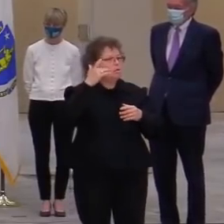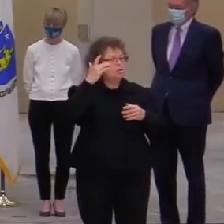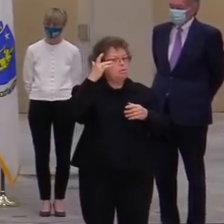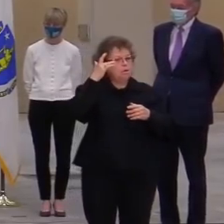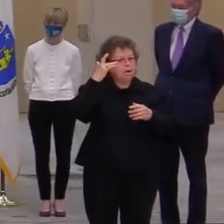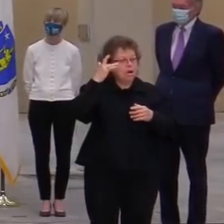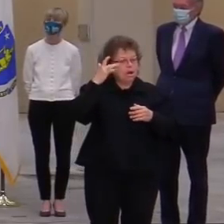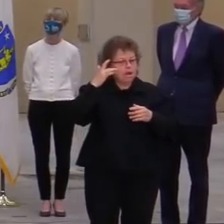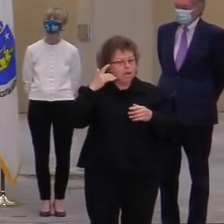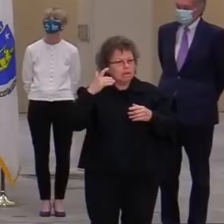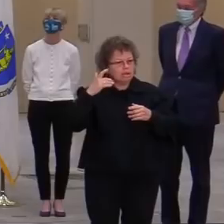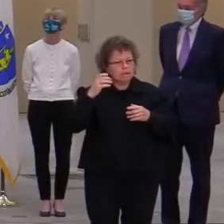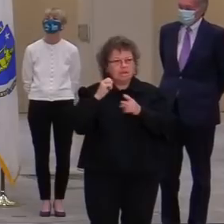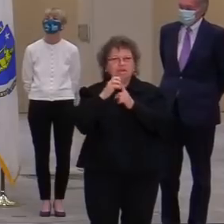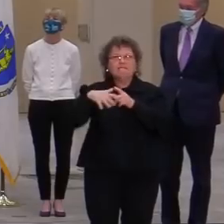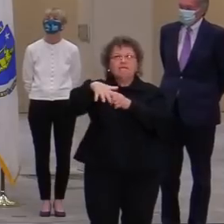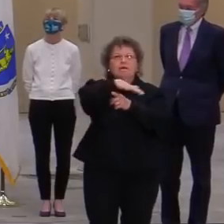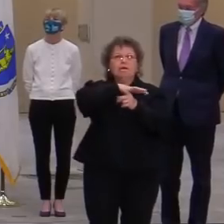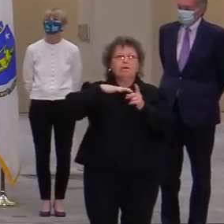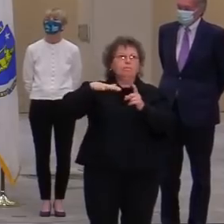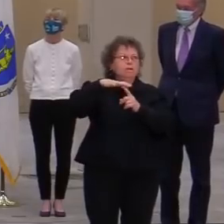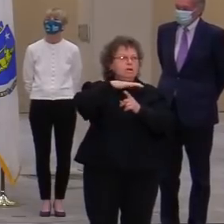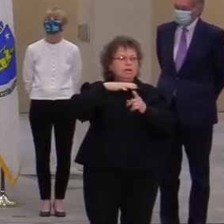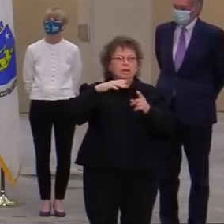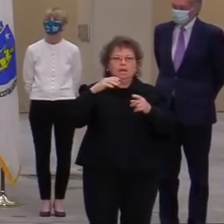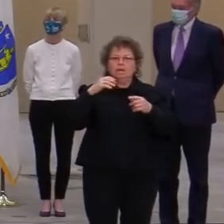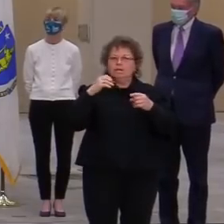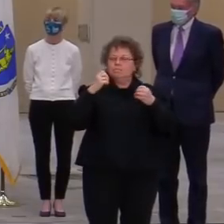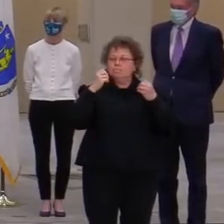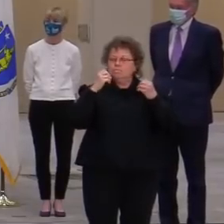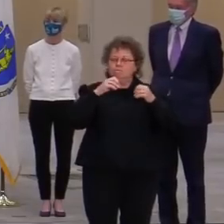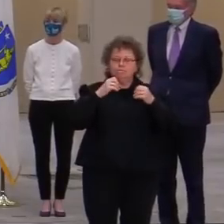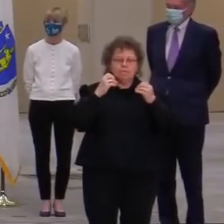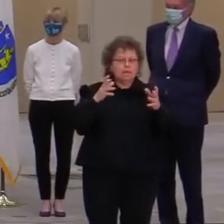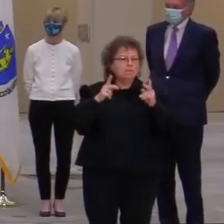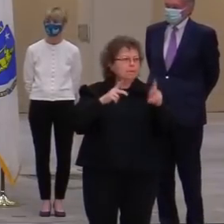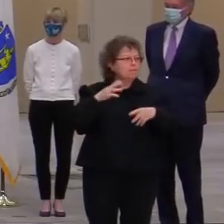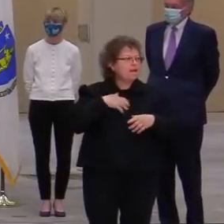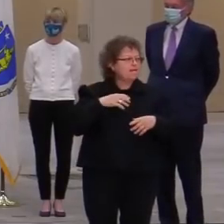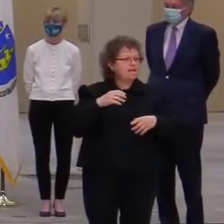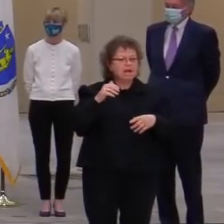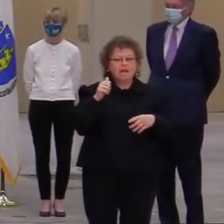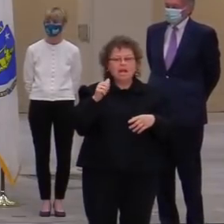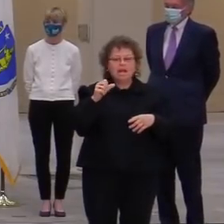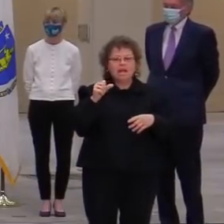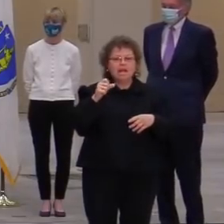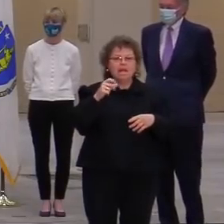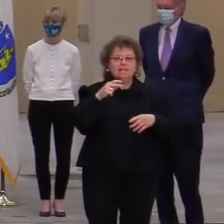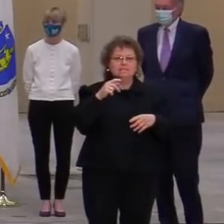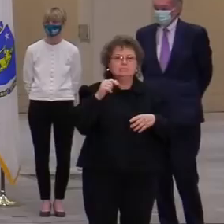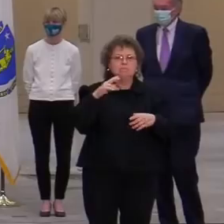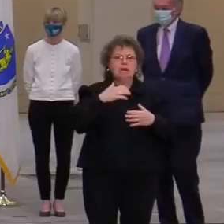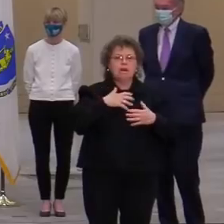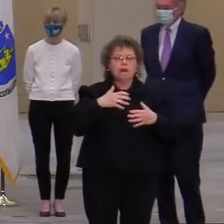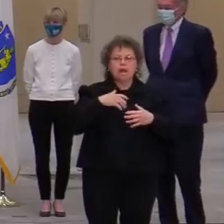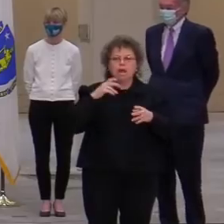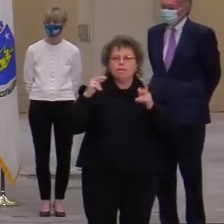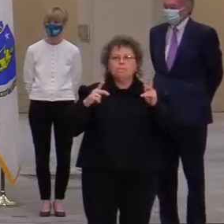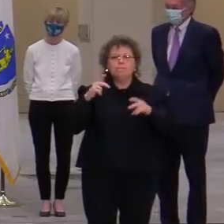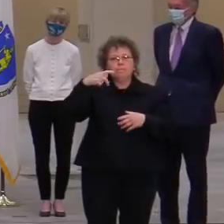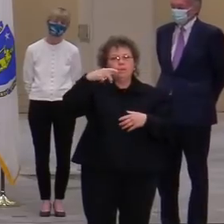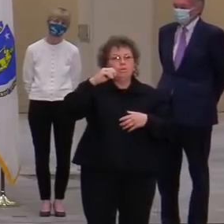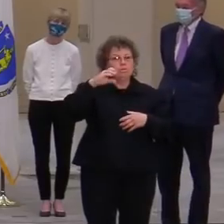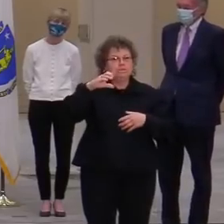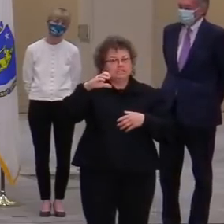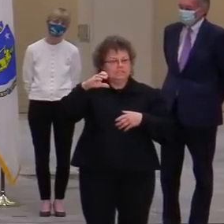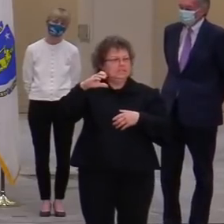issues around the fact that asthma is so much more prevalent in communities of color, driven in many cases by air quality and by years